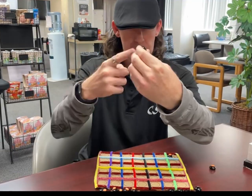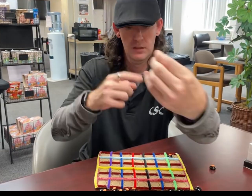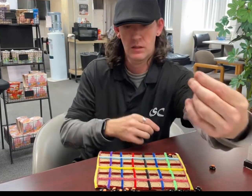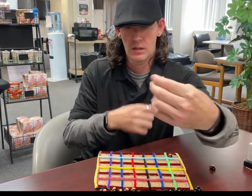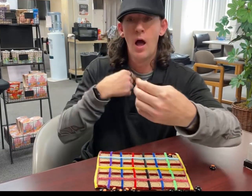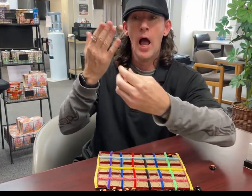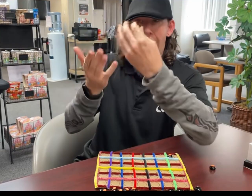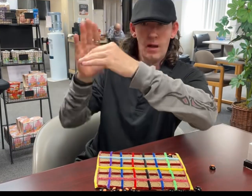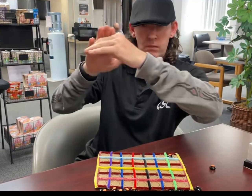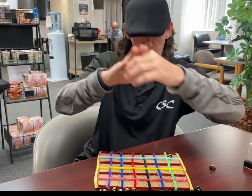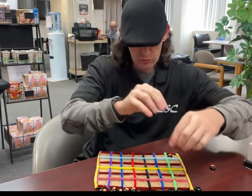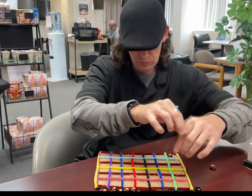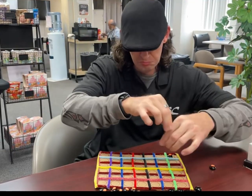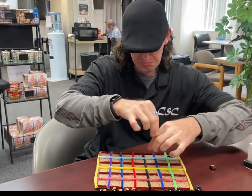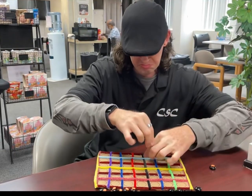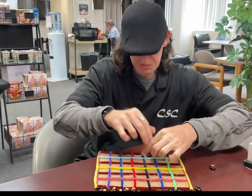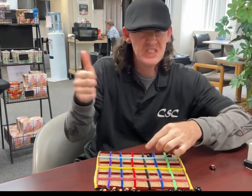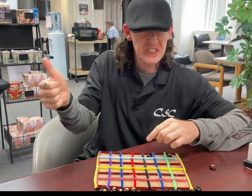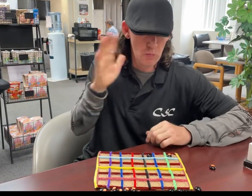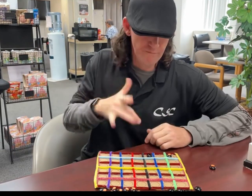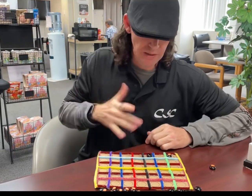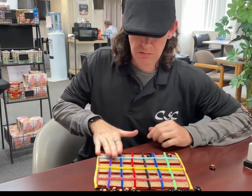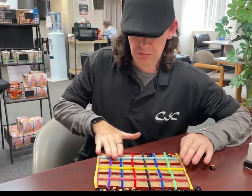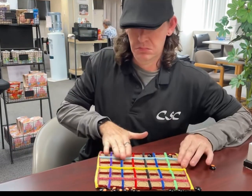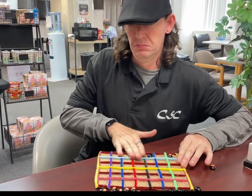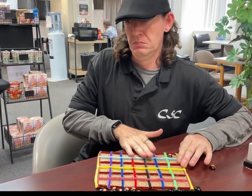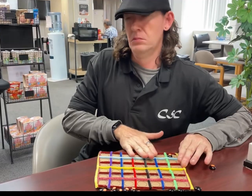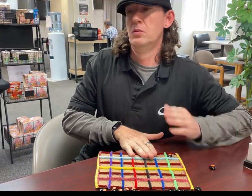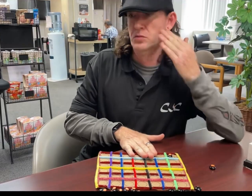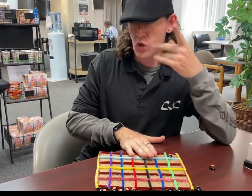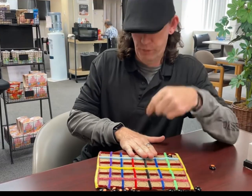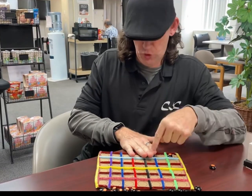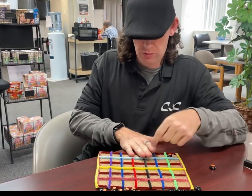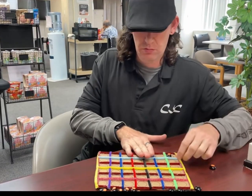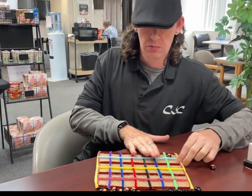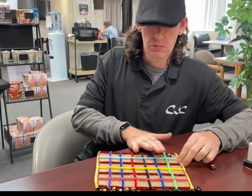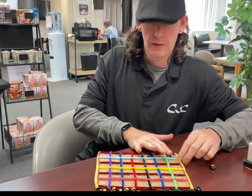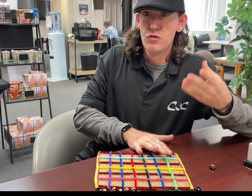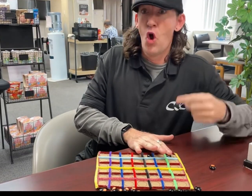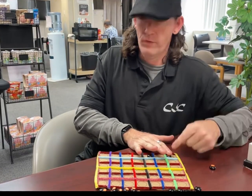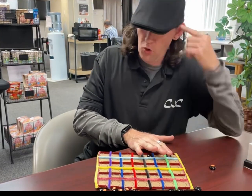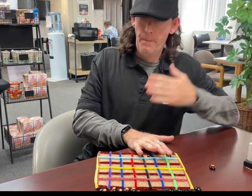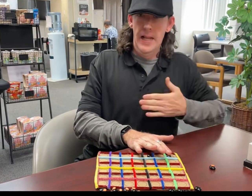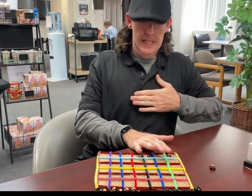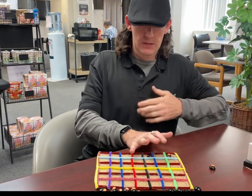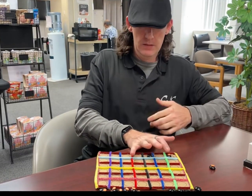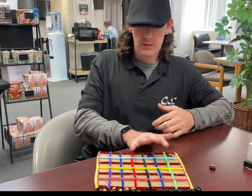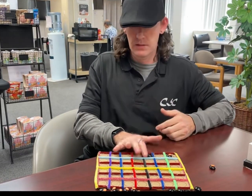So now the sighted person can use their hand and can show their opponent where they put the piece, and then their opponent can